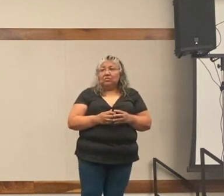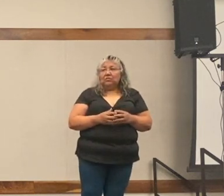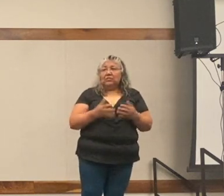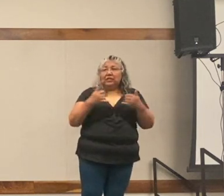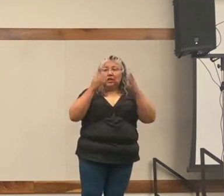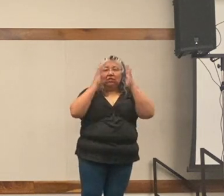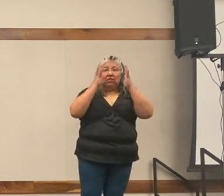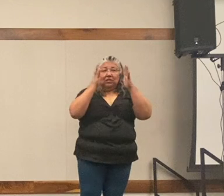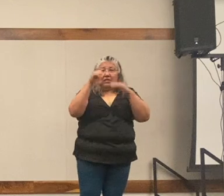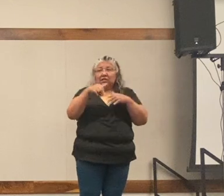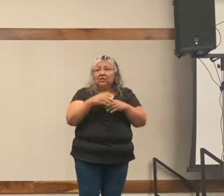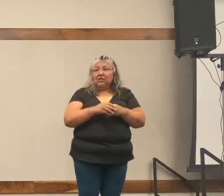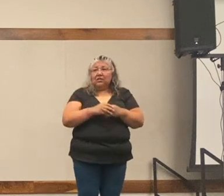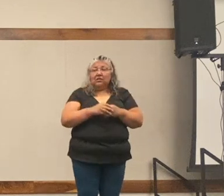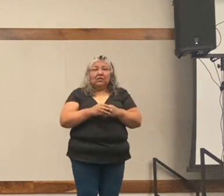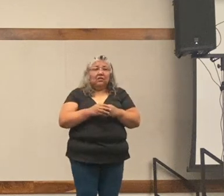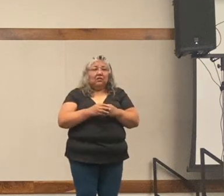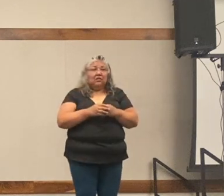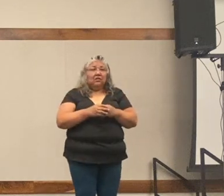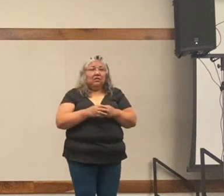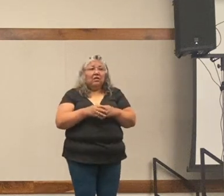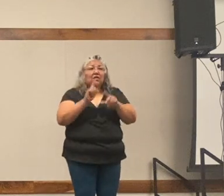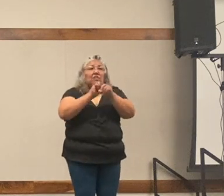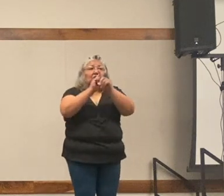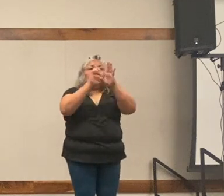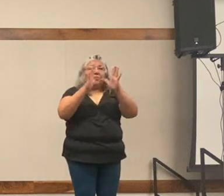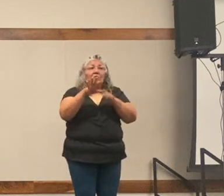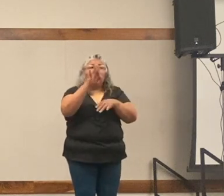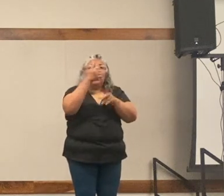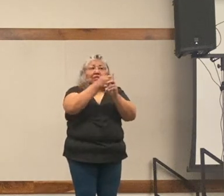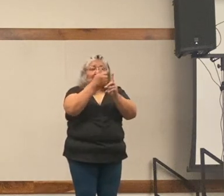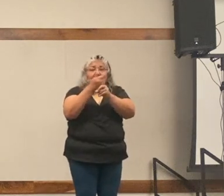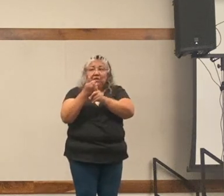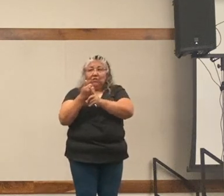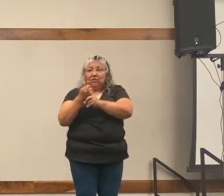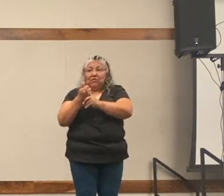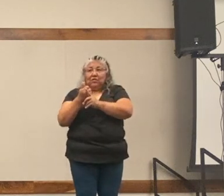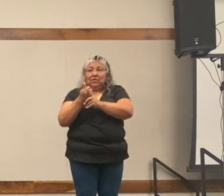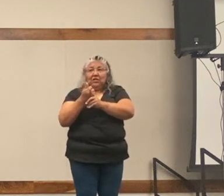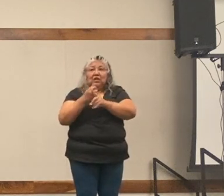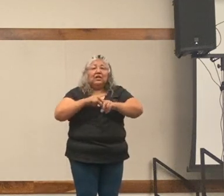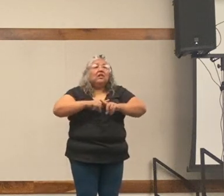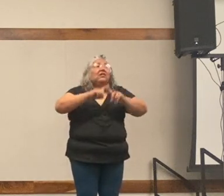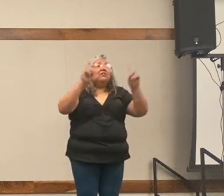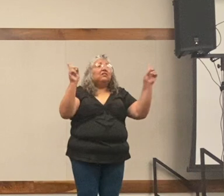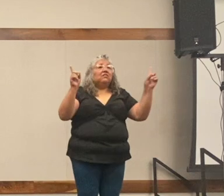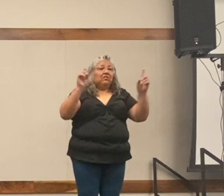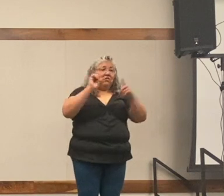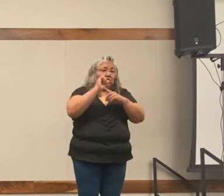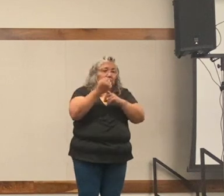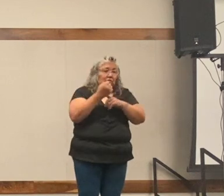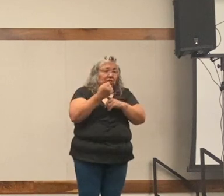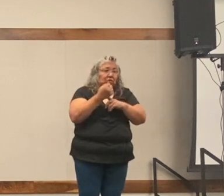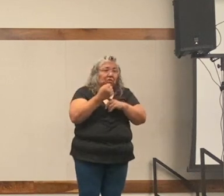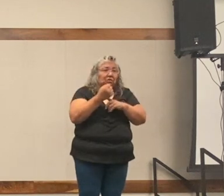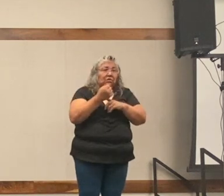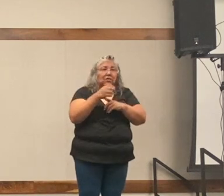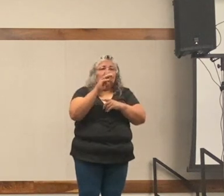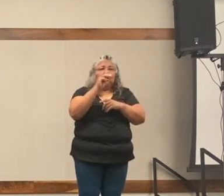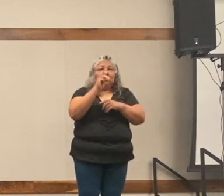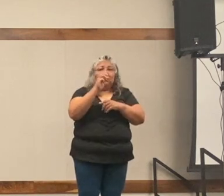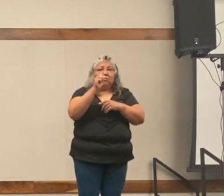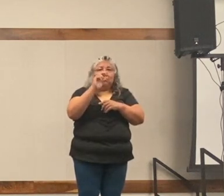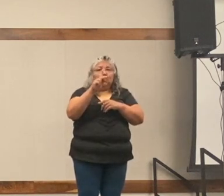Listen to this. The disciples find themselves in another situation in Mark chapter